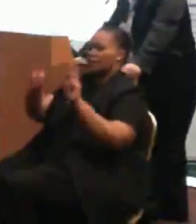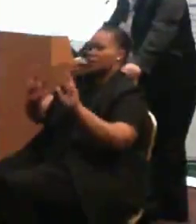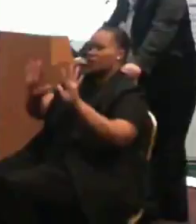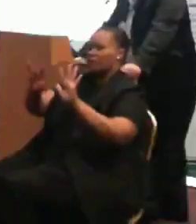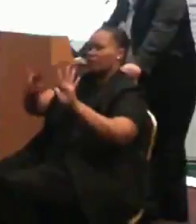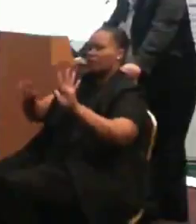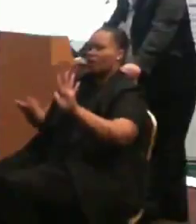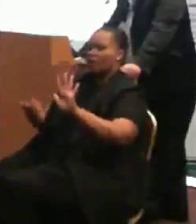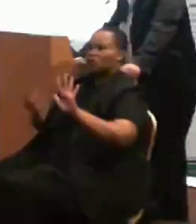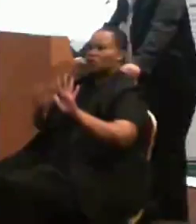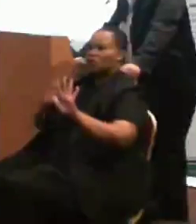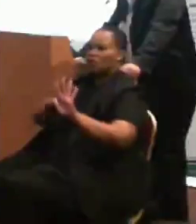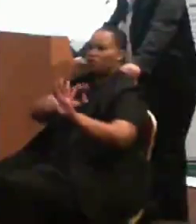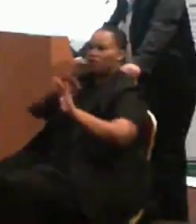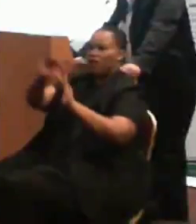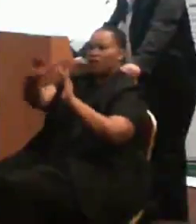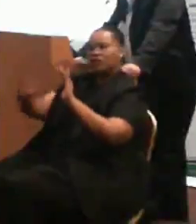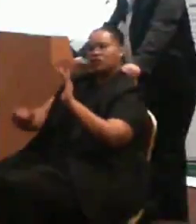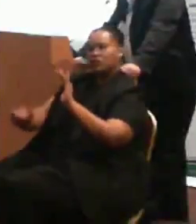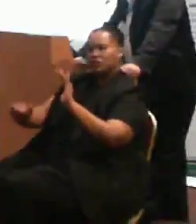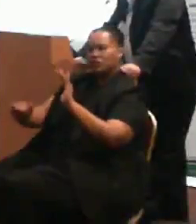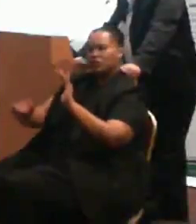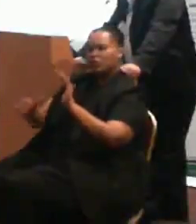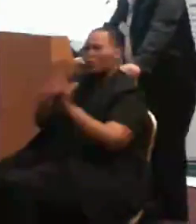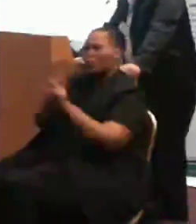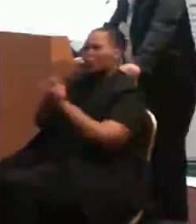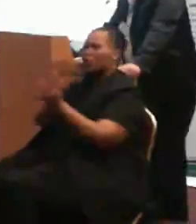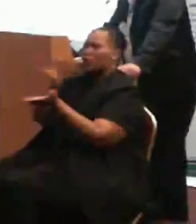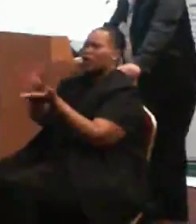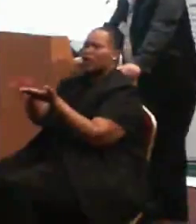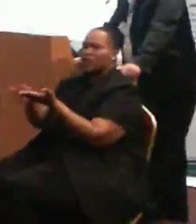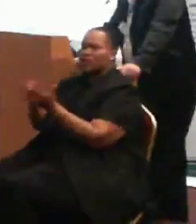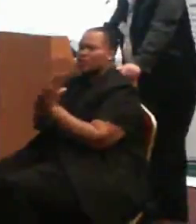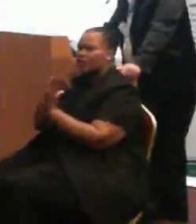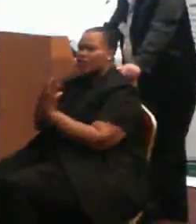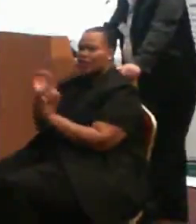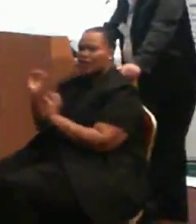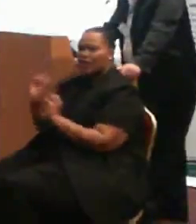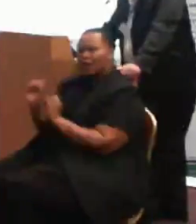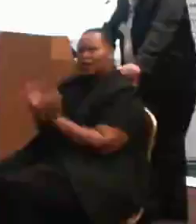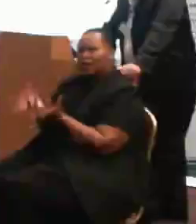10,000 heads overstaffed and there's nothing in the application?